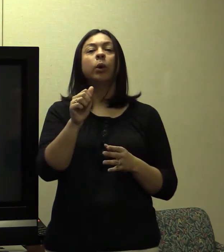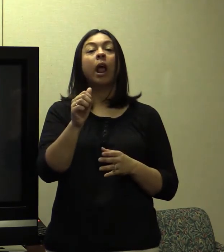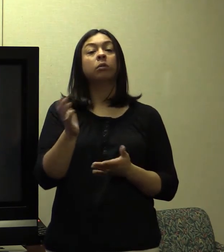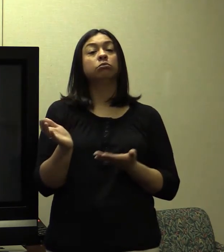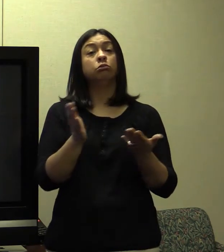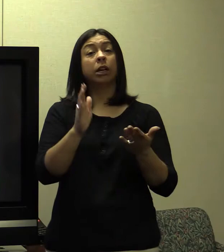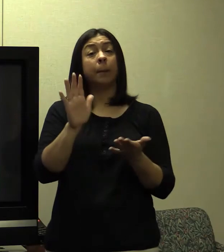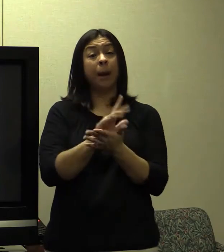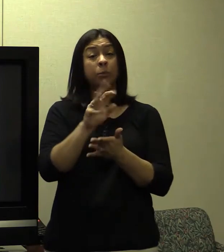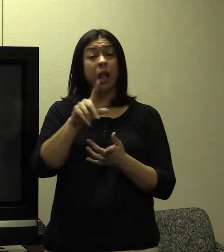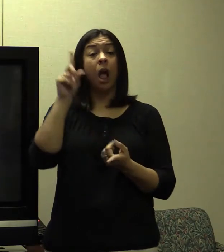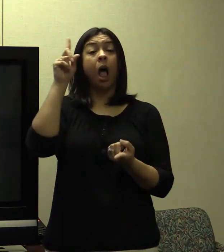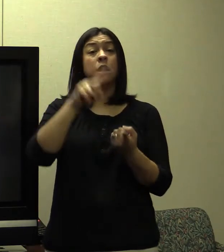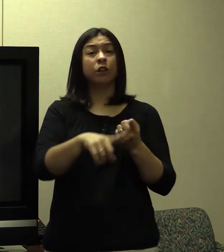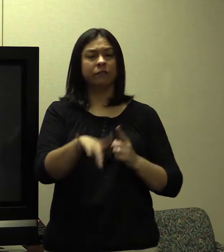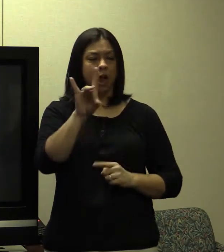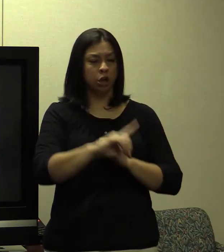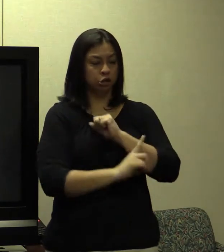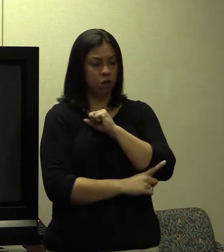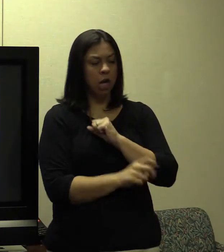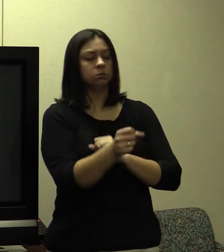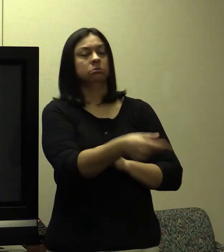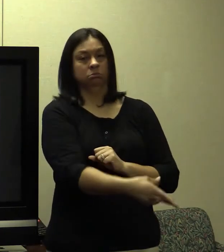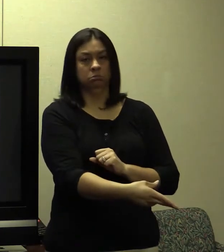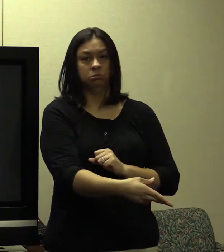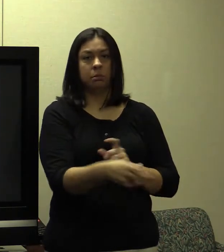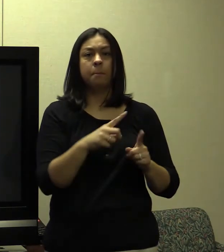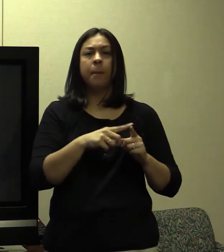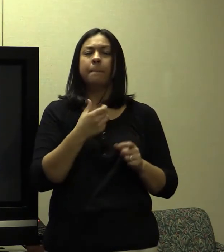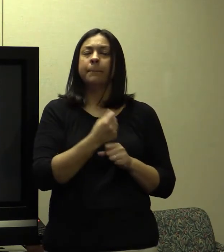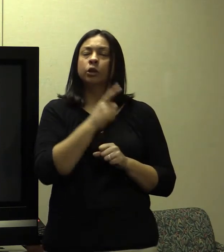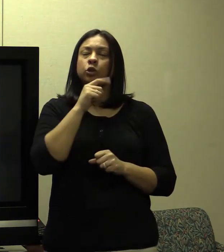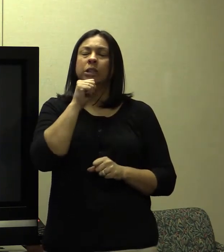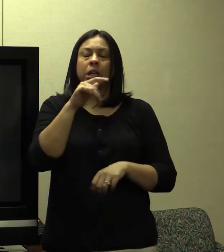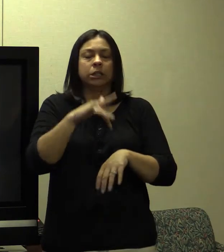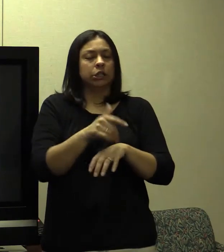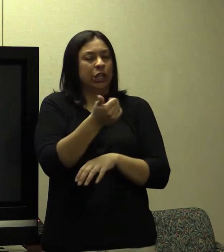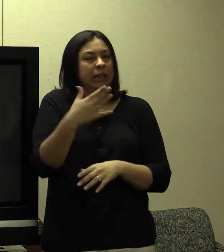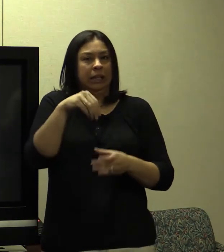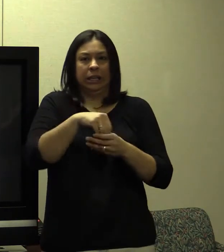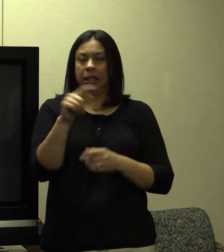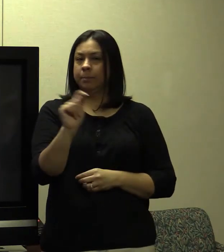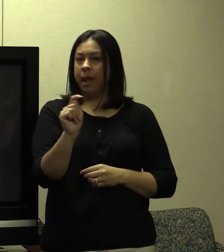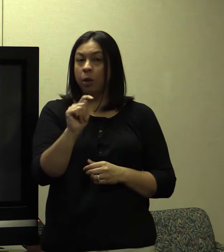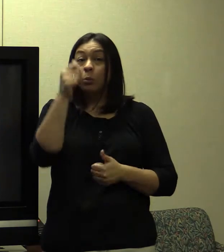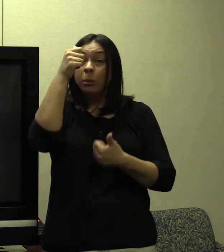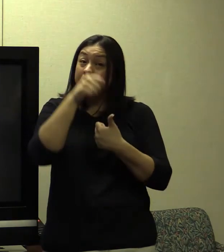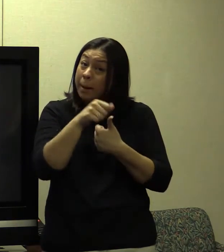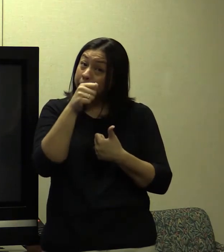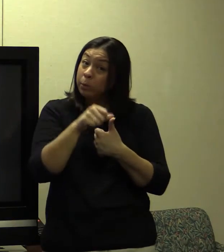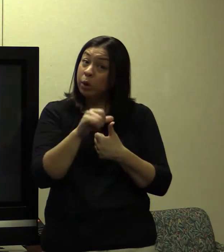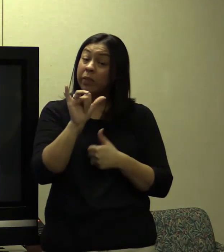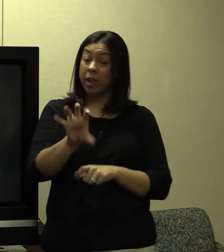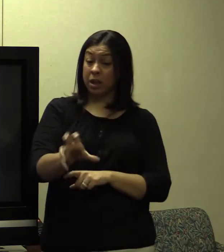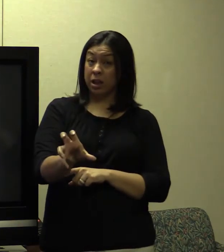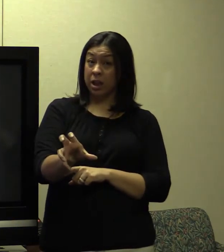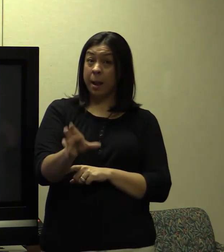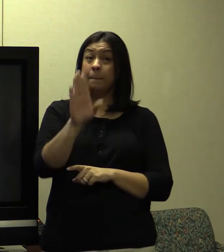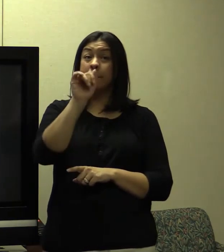actually put it into a wastebasket. But make sure you touch nothing in that bathroom. Because remember, on that doorknob, that bacteria can sit for